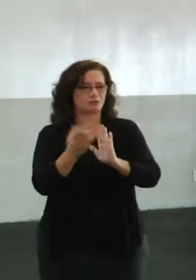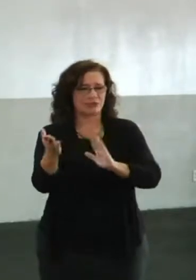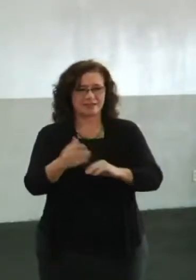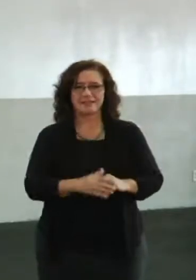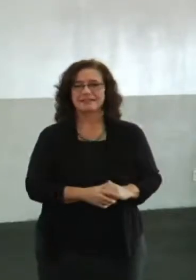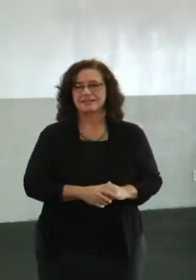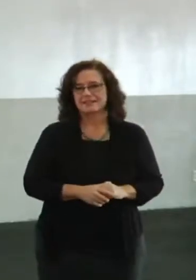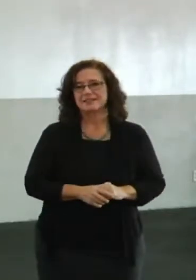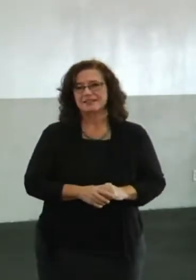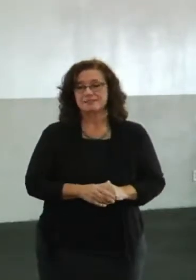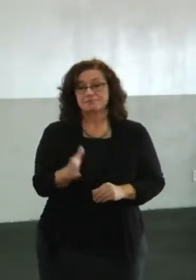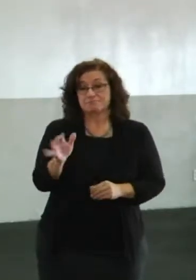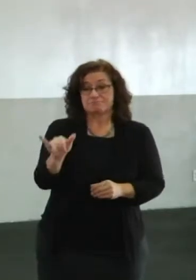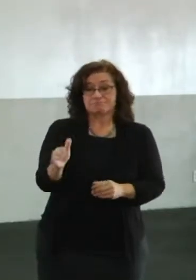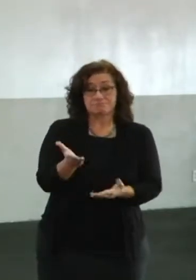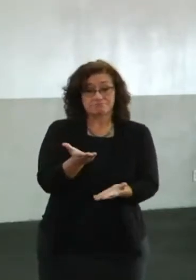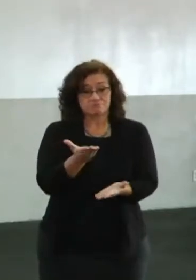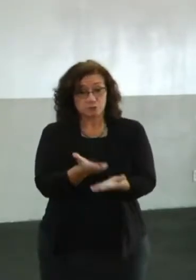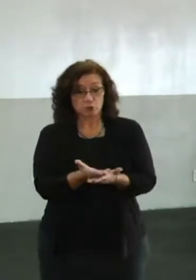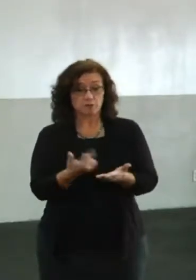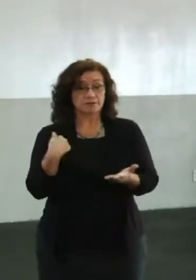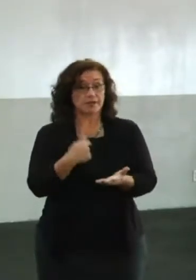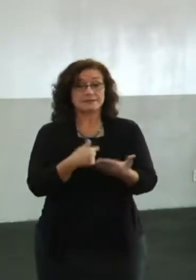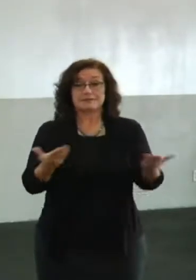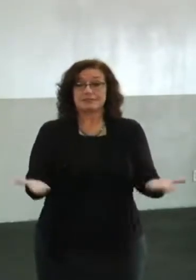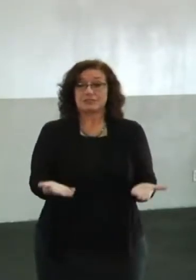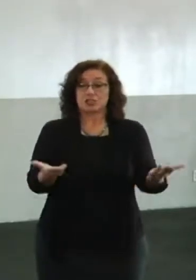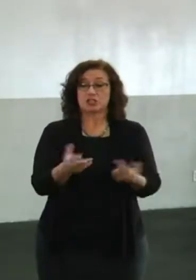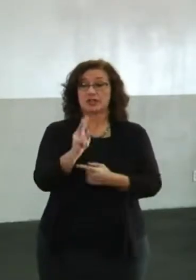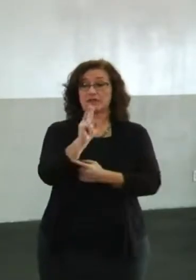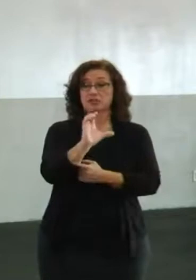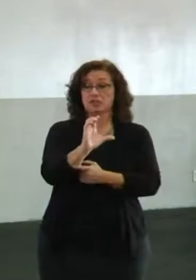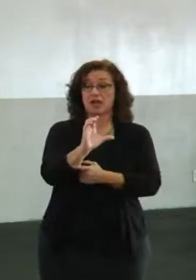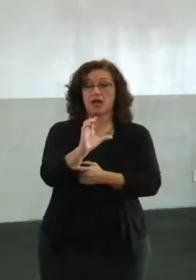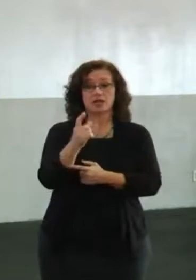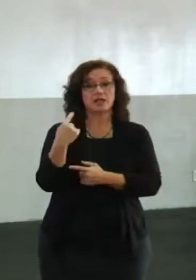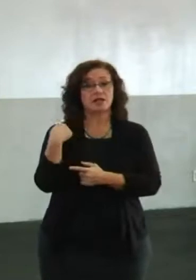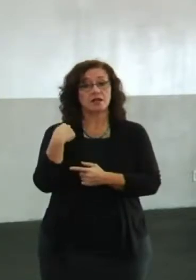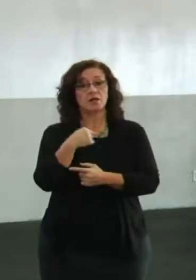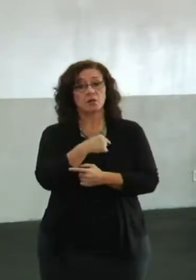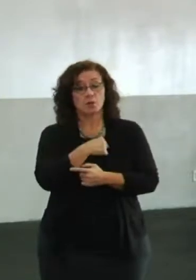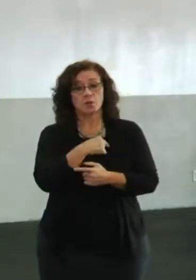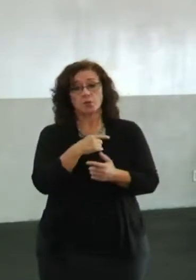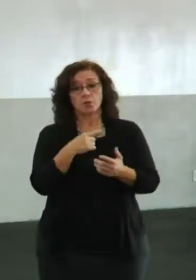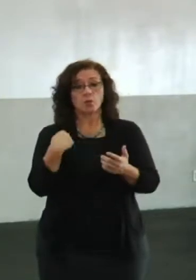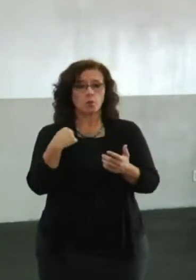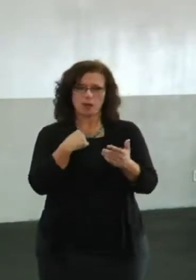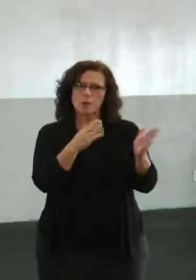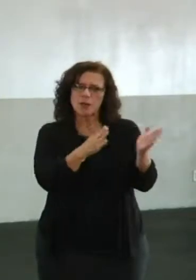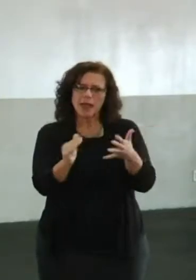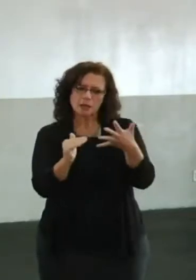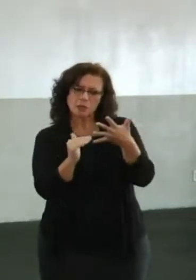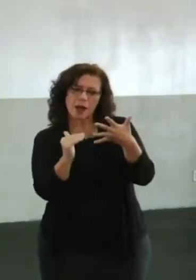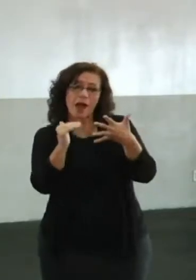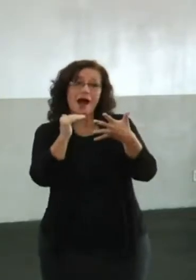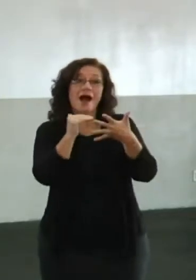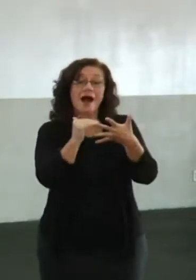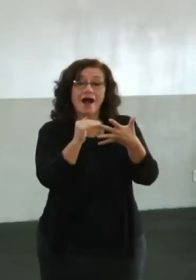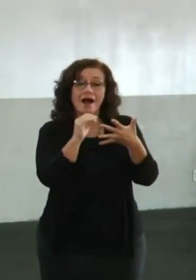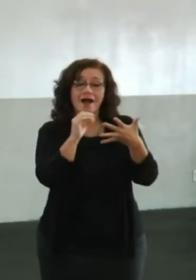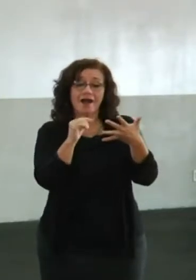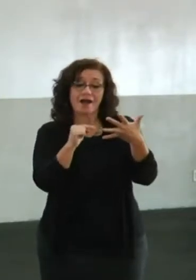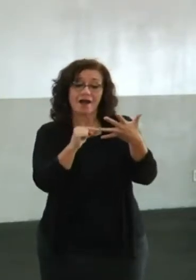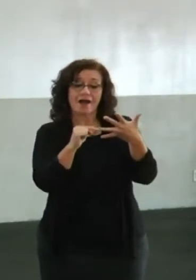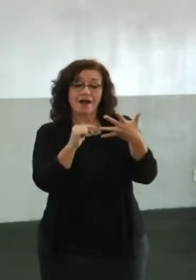the news that Ventura County was on a path now for the state to go back to a more restrictive tier from